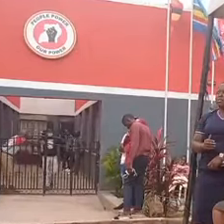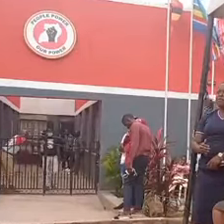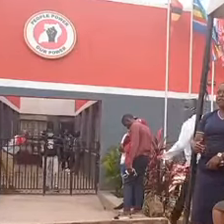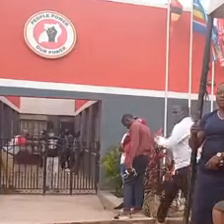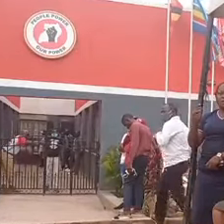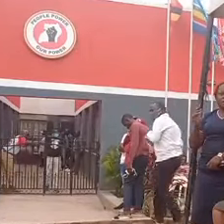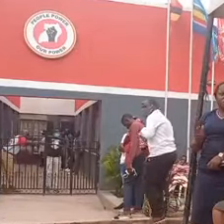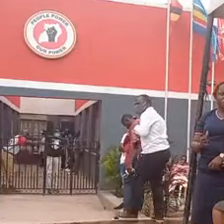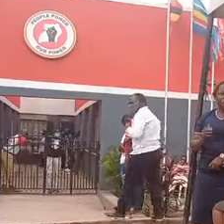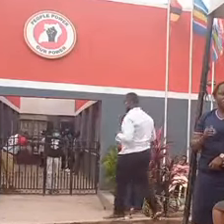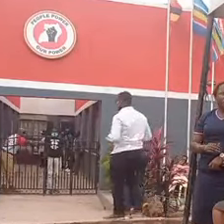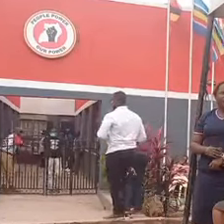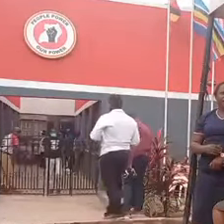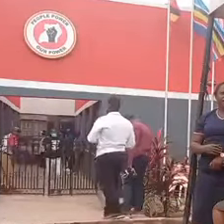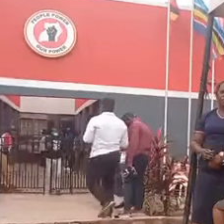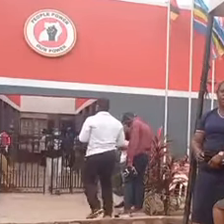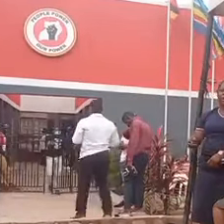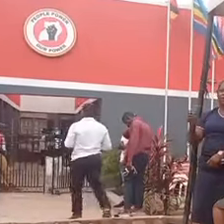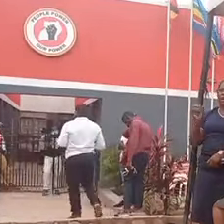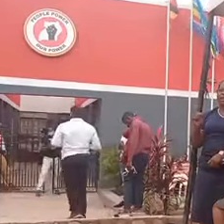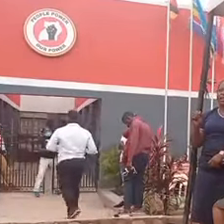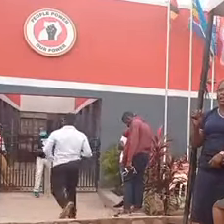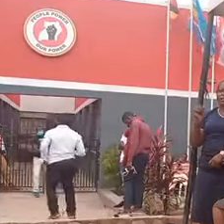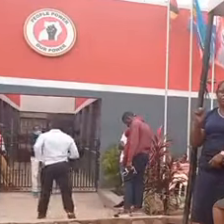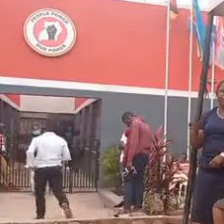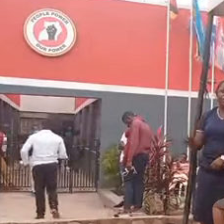press conference.